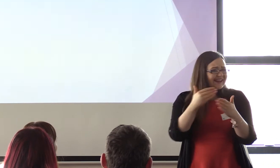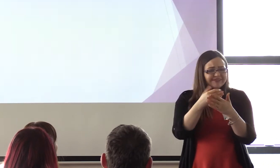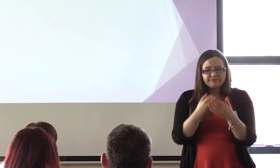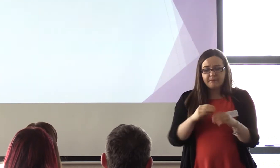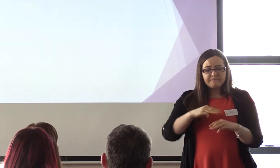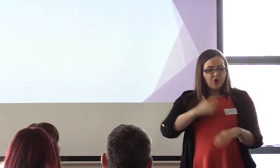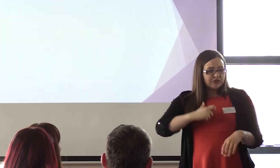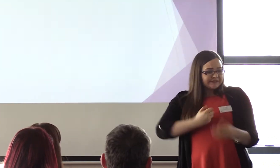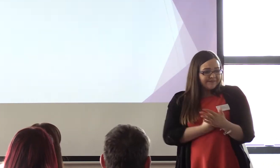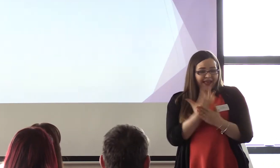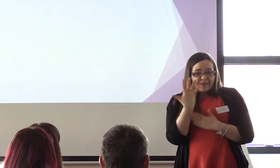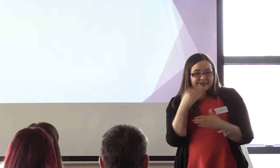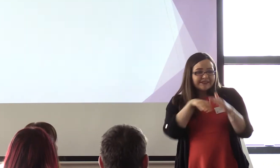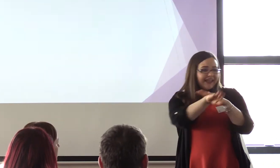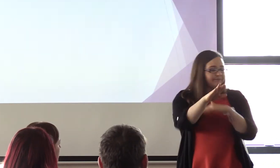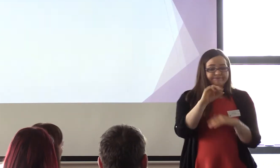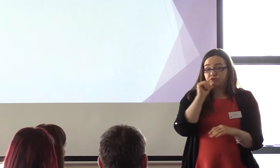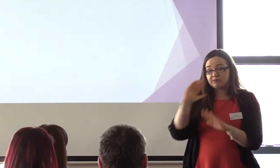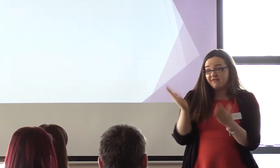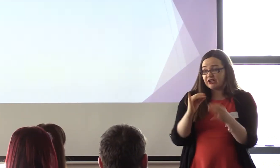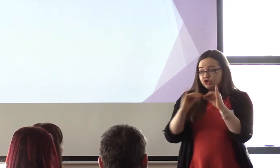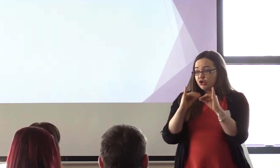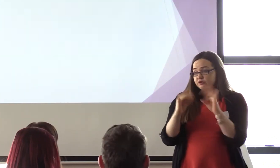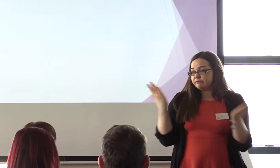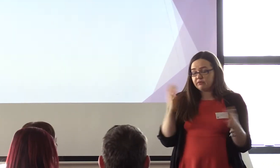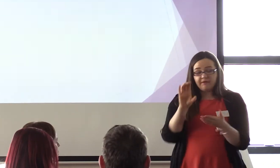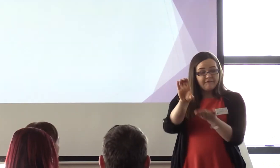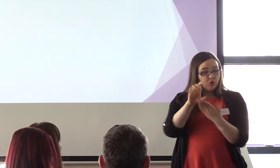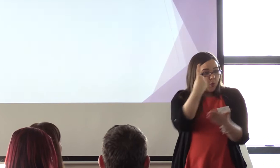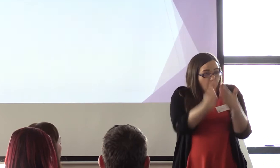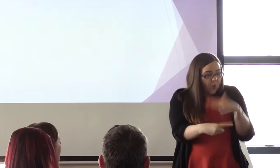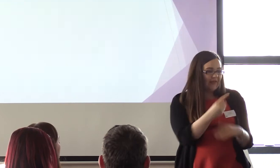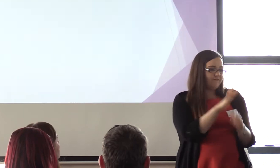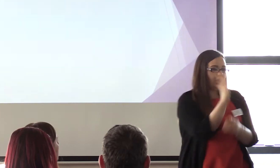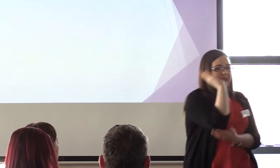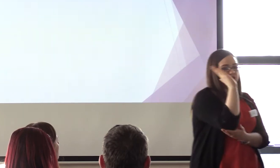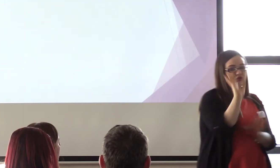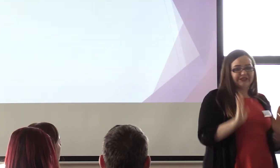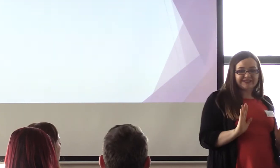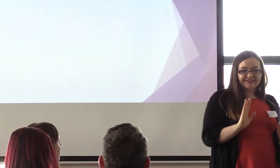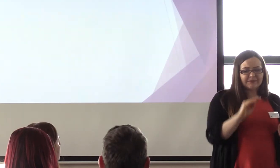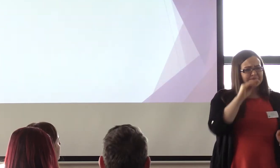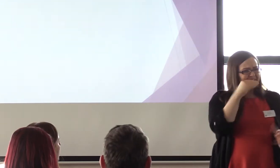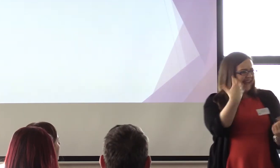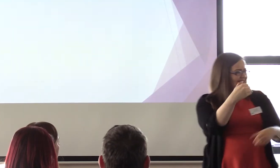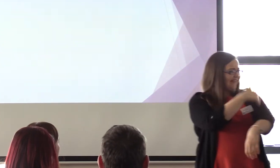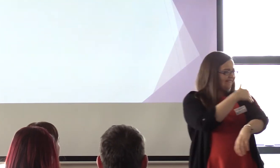for training, personal development courses. There's no guarantee that you would have funding for that